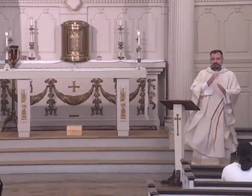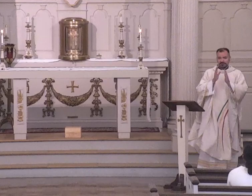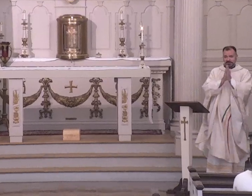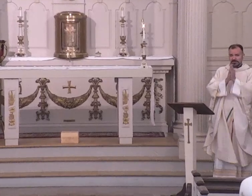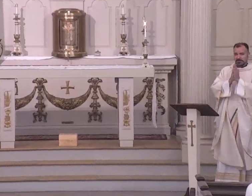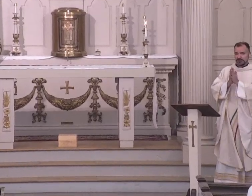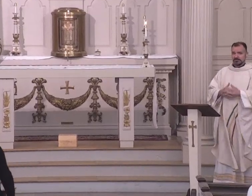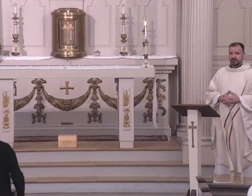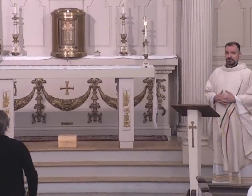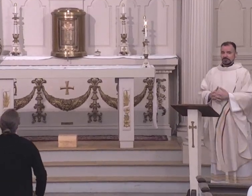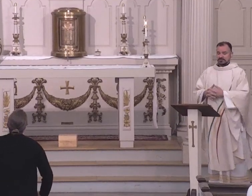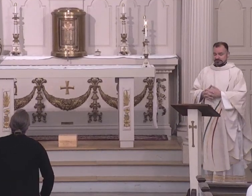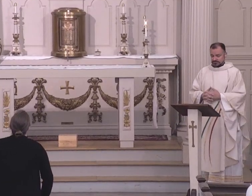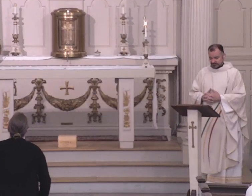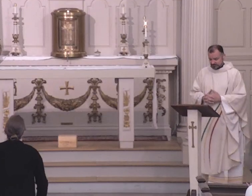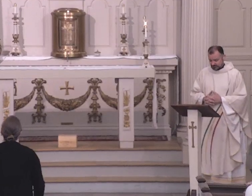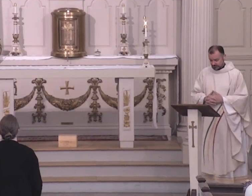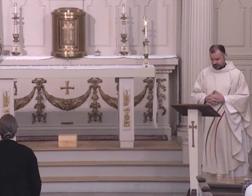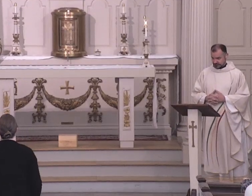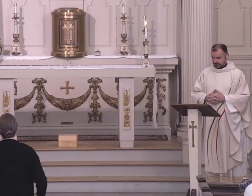Let us pray.